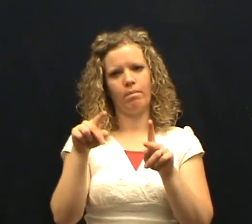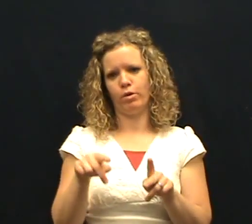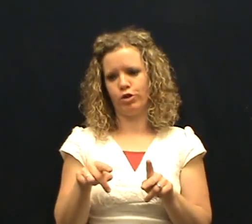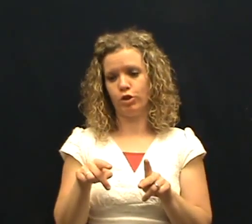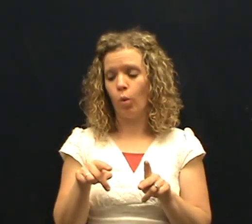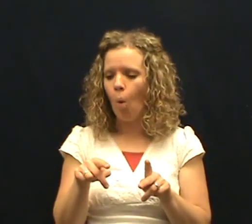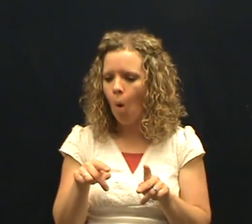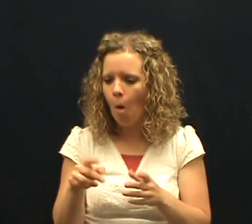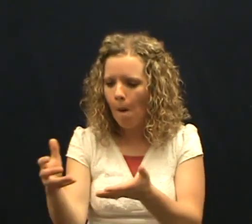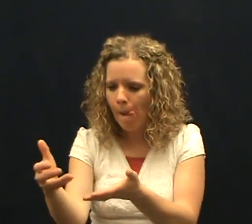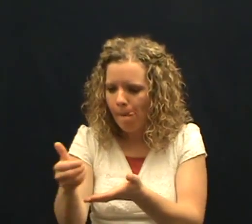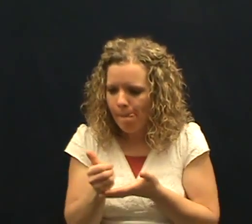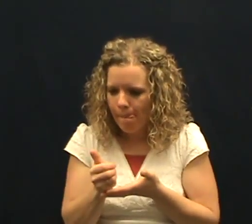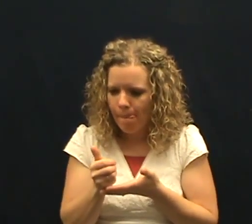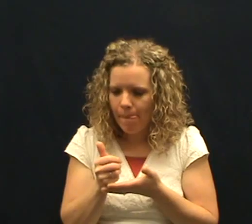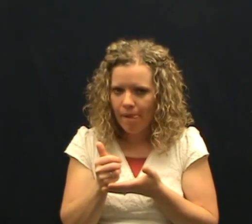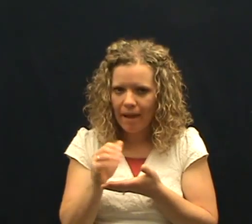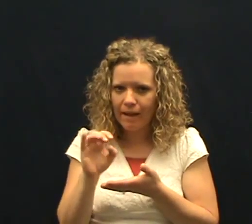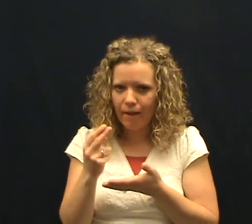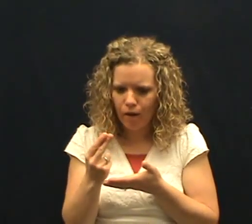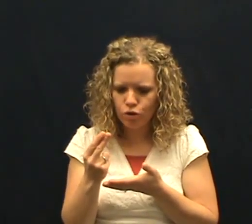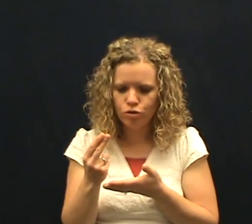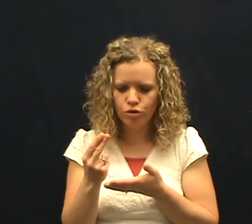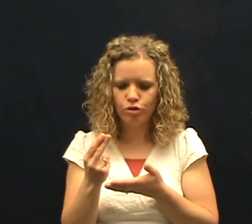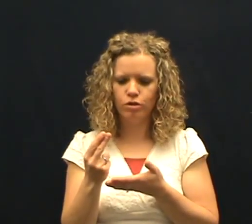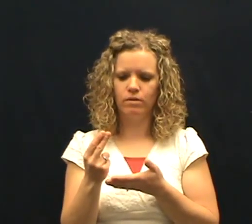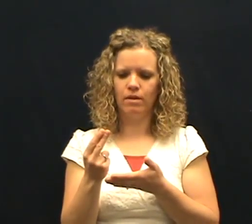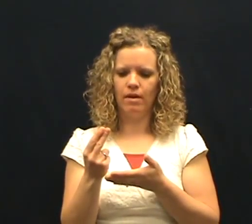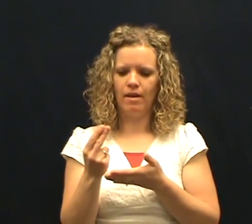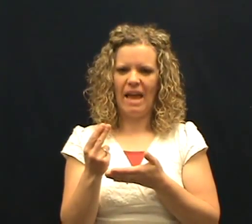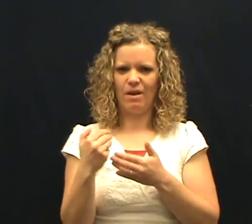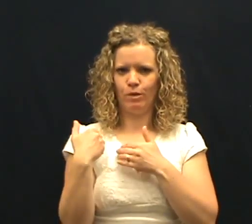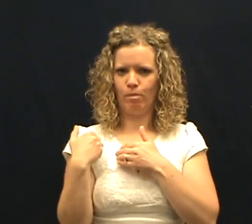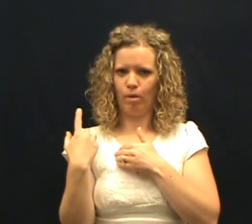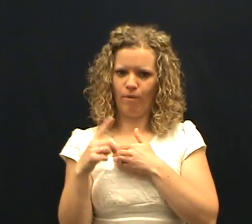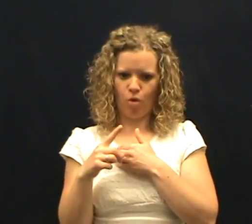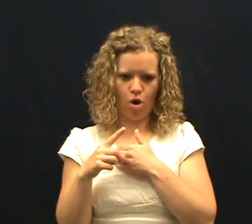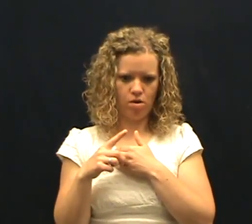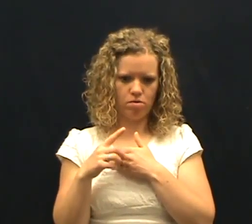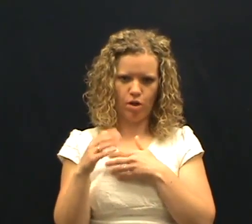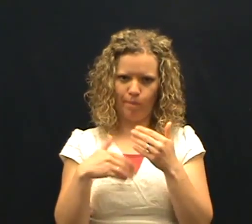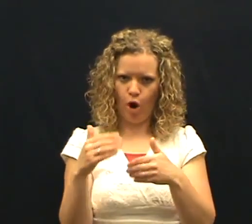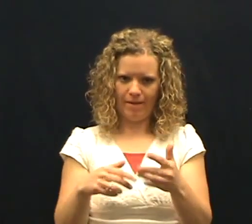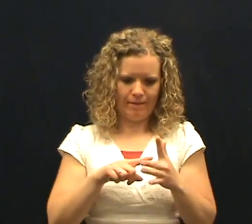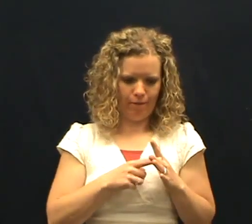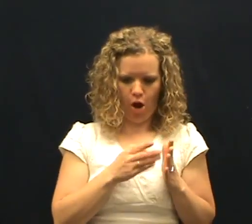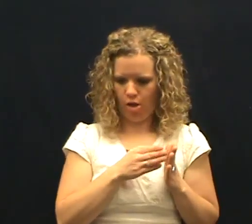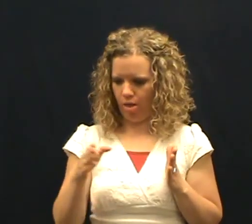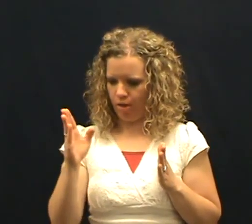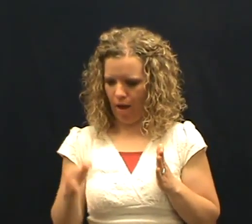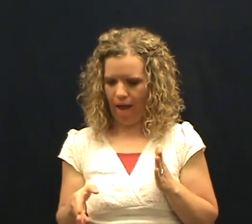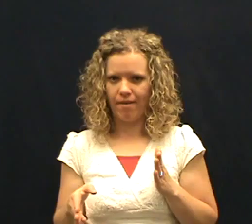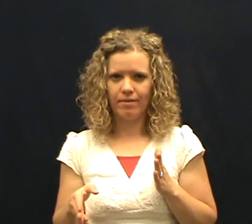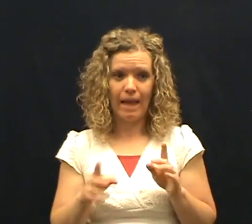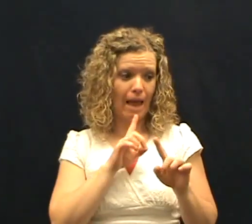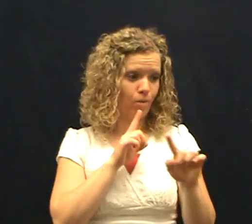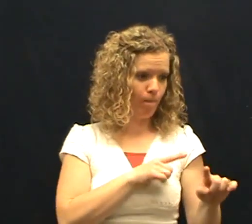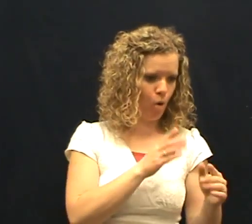cash, have access to it during the process and then report the amount, because what they could do is